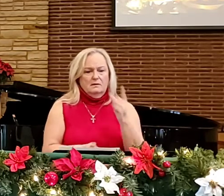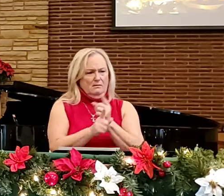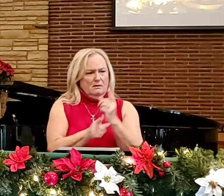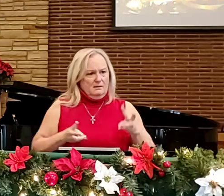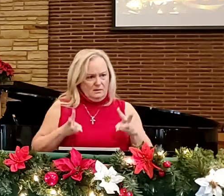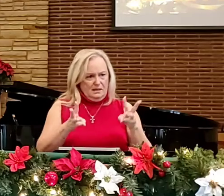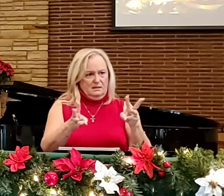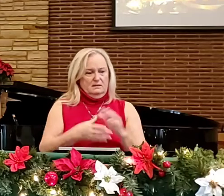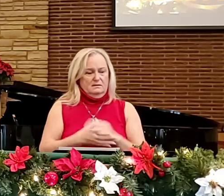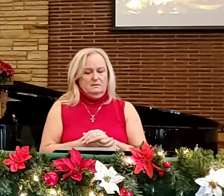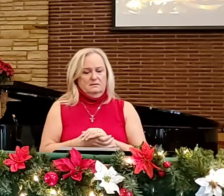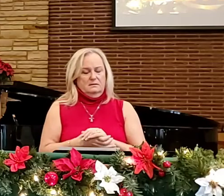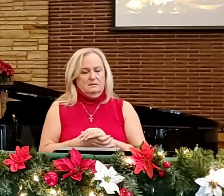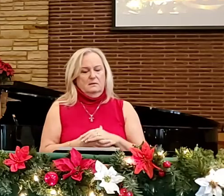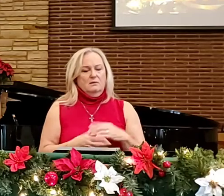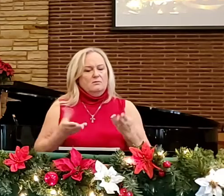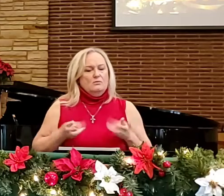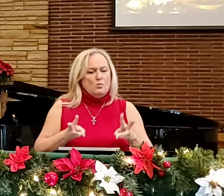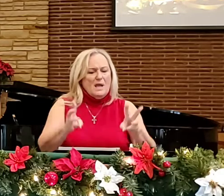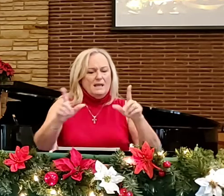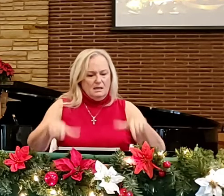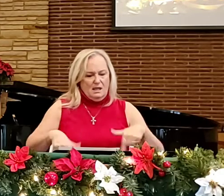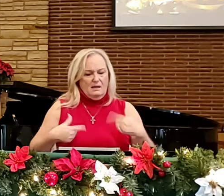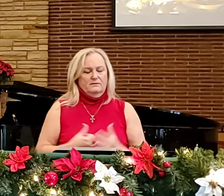way. The way to life.